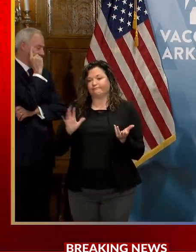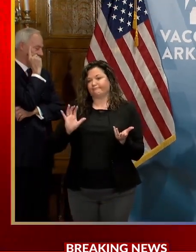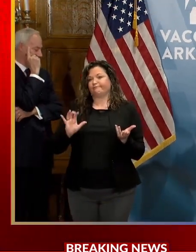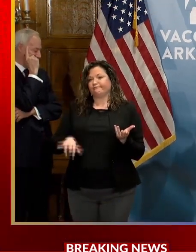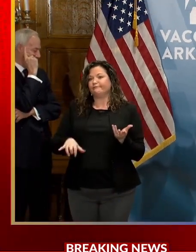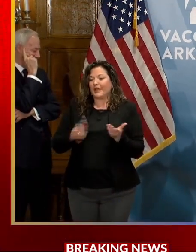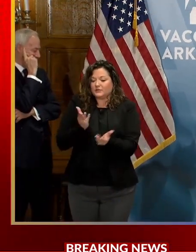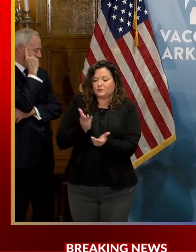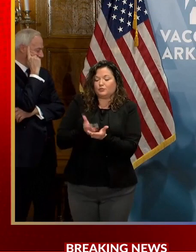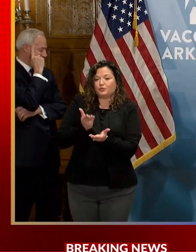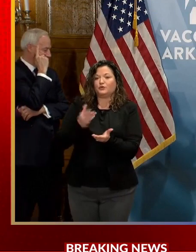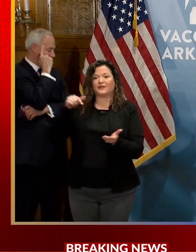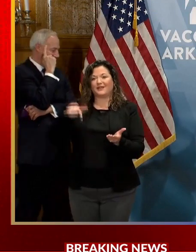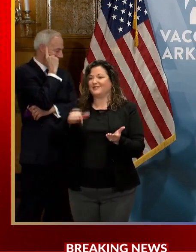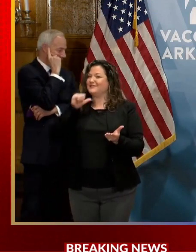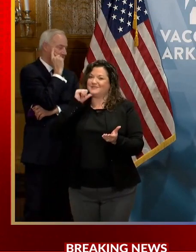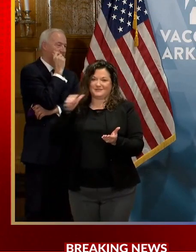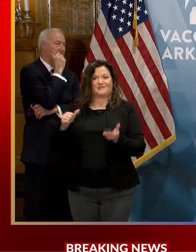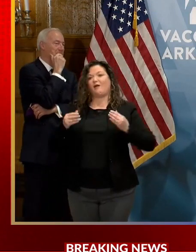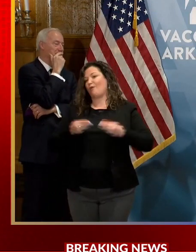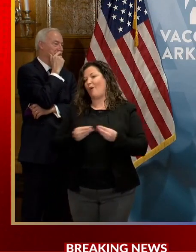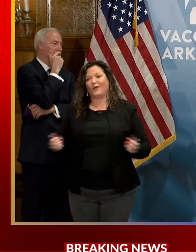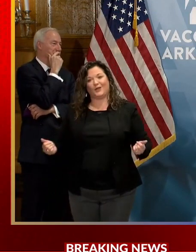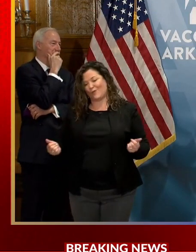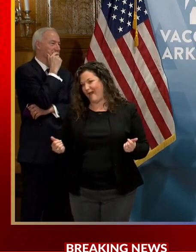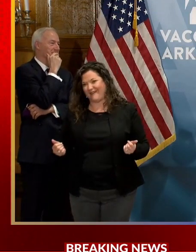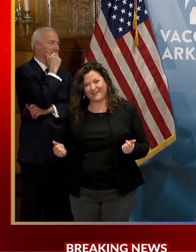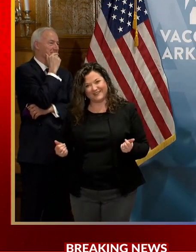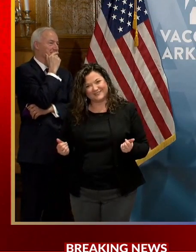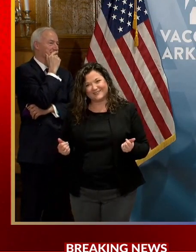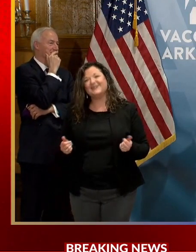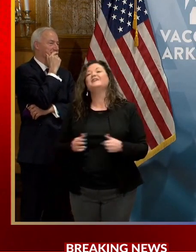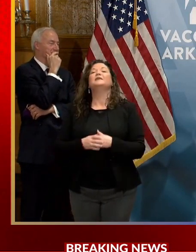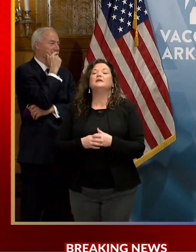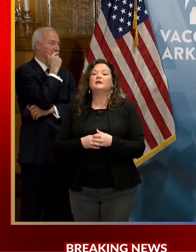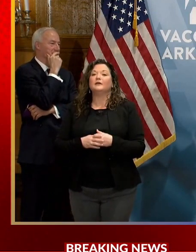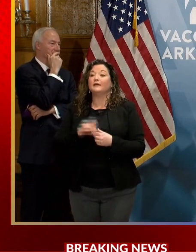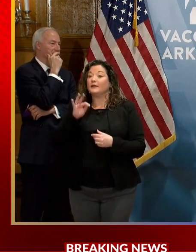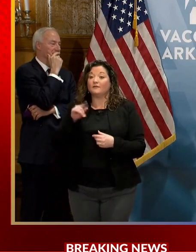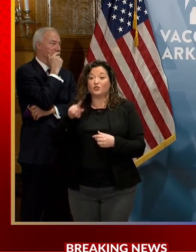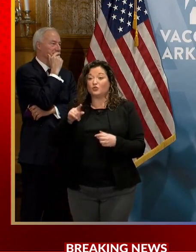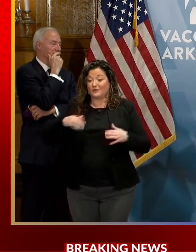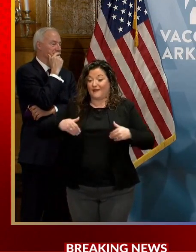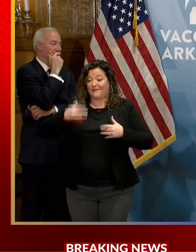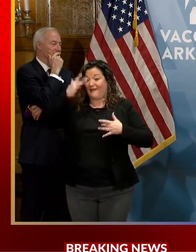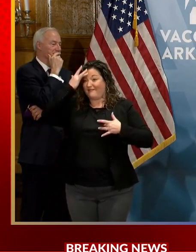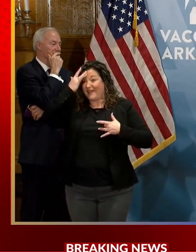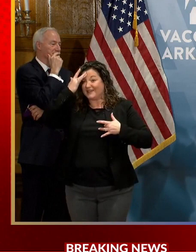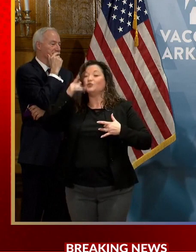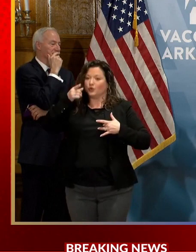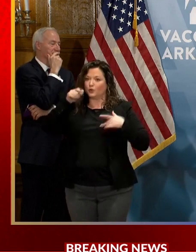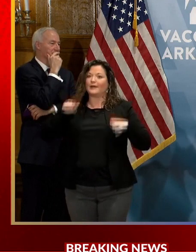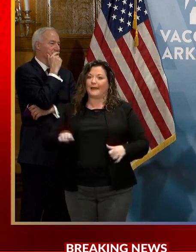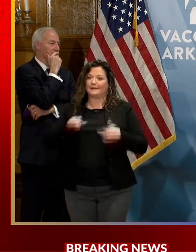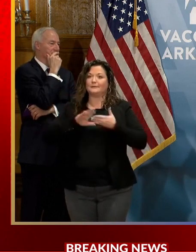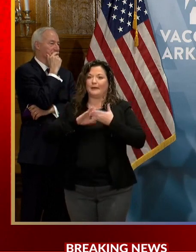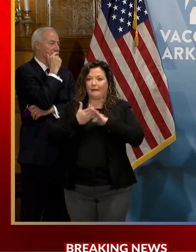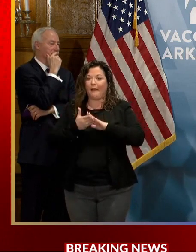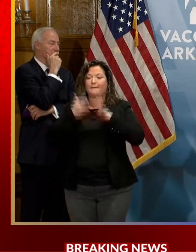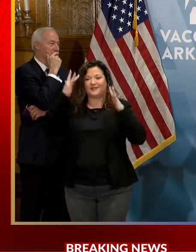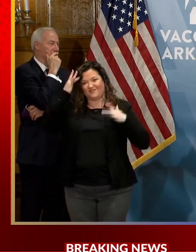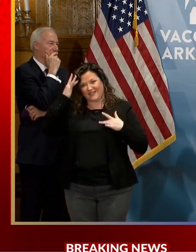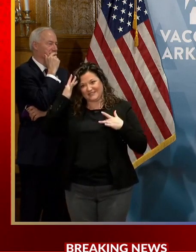that's proof that this is not going away shortly, and that if you're not infected, you can become infected, and you need to take